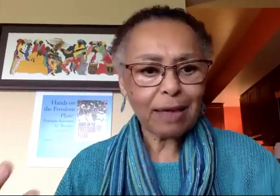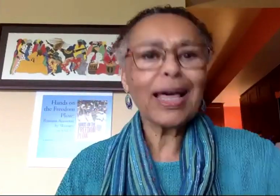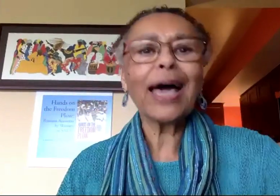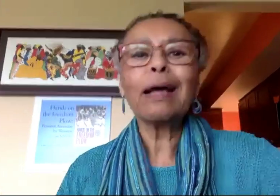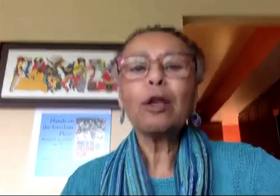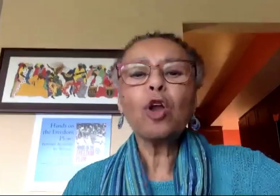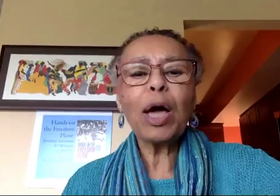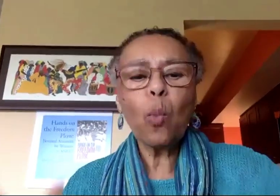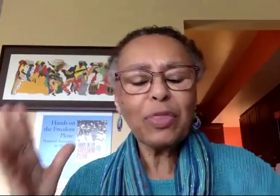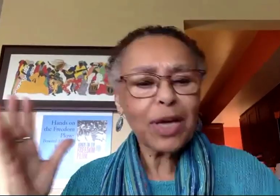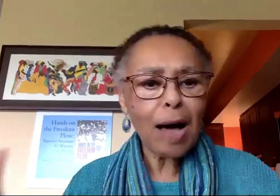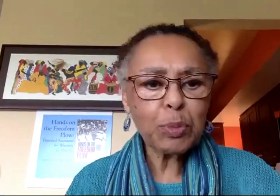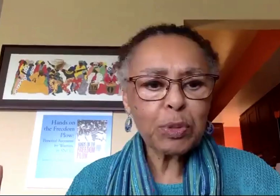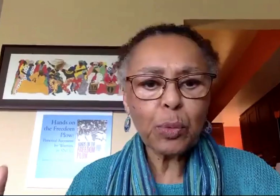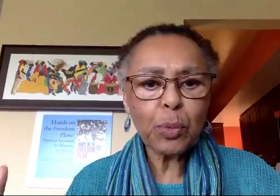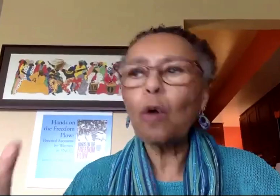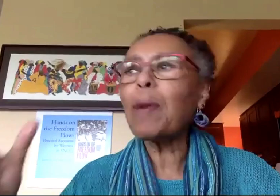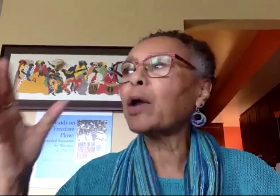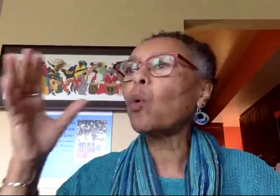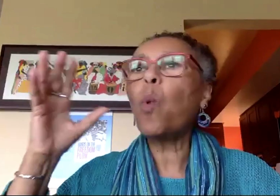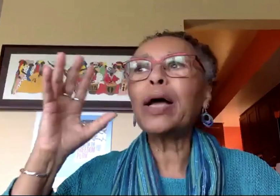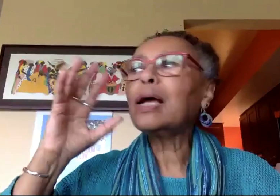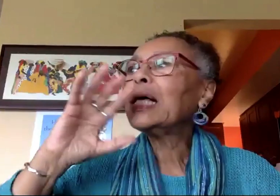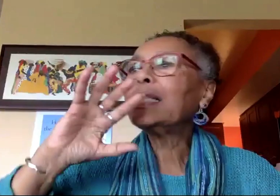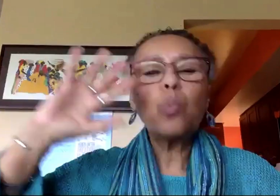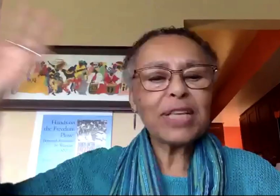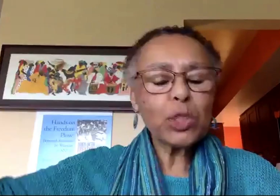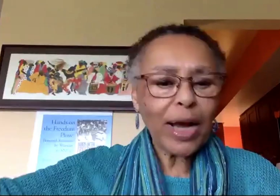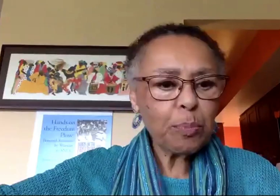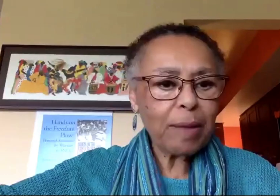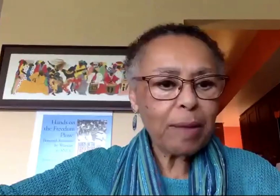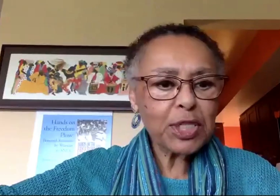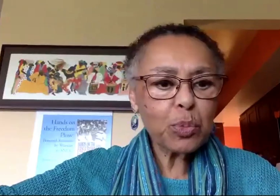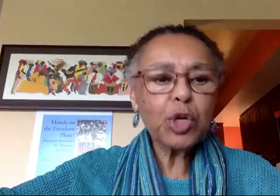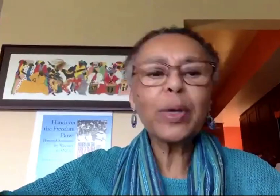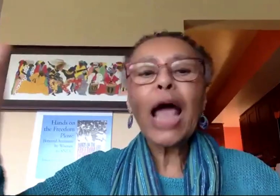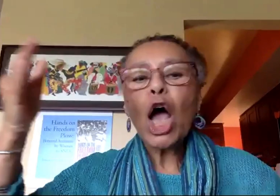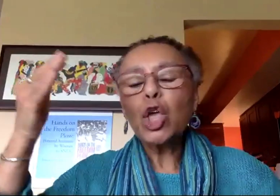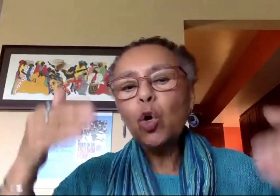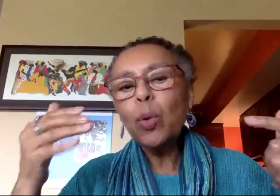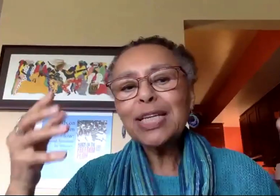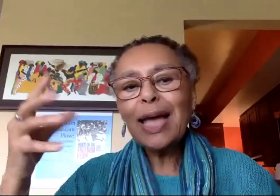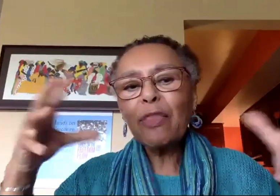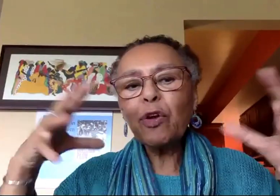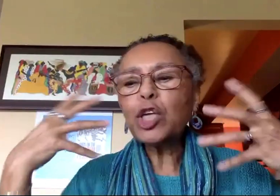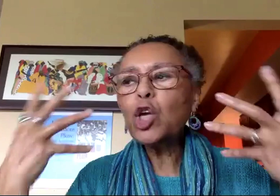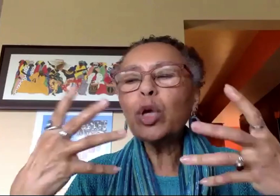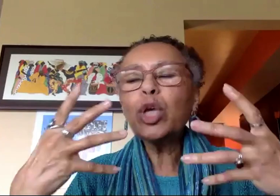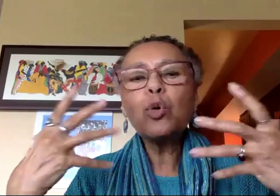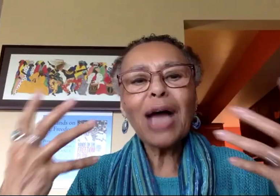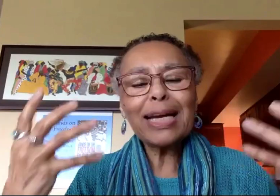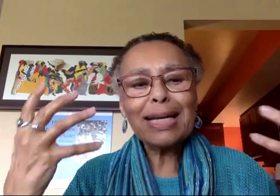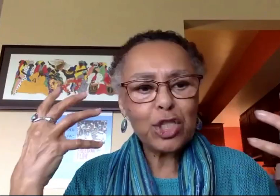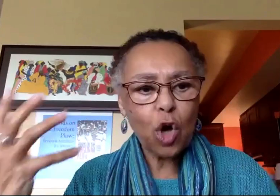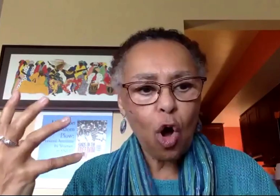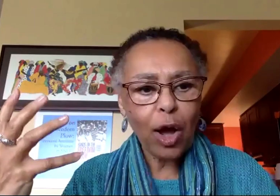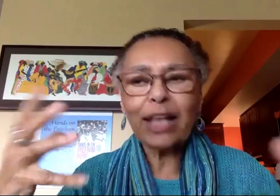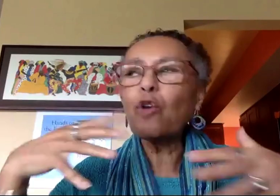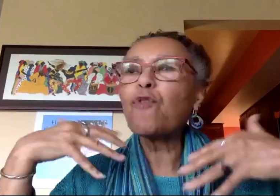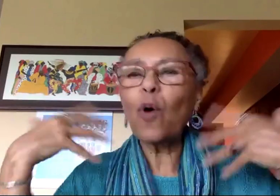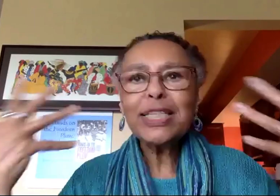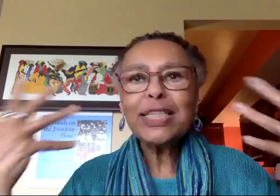anything, that no matter what the cops were doing, no matter what these white supremacists were doing, you were together and you were united in